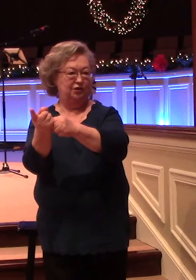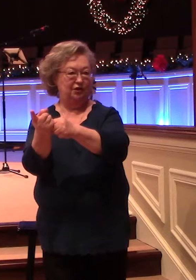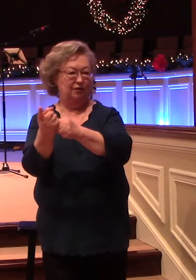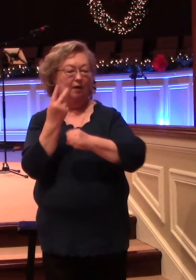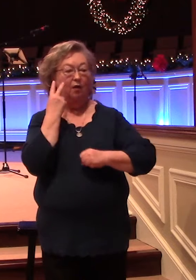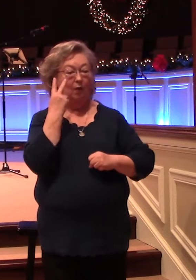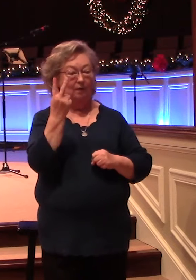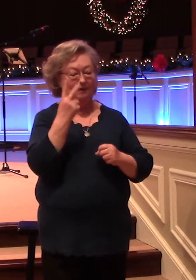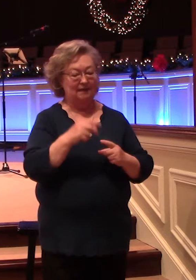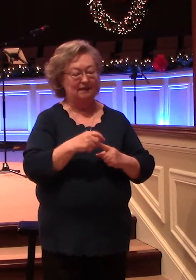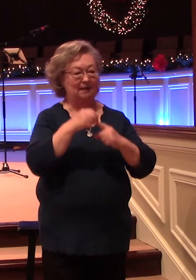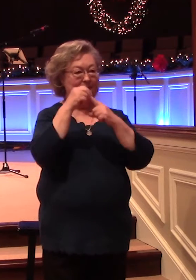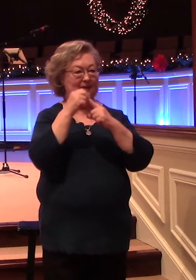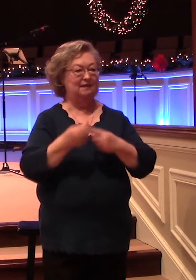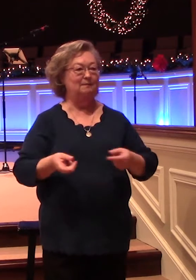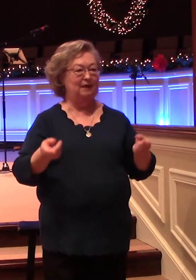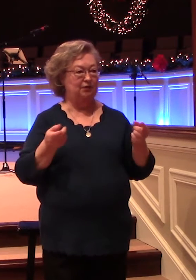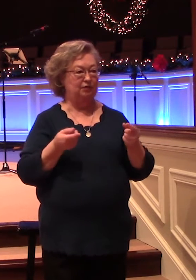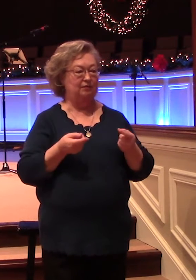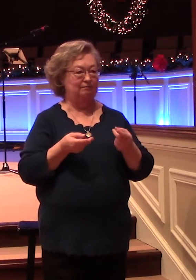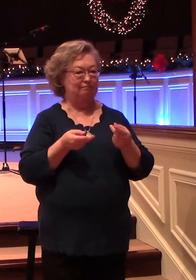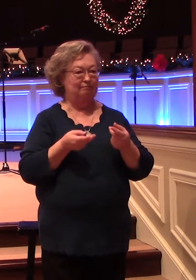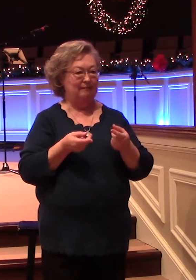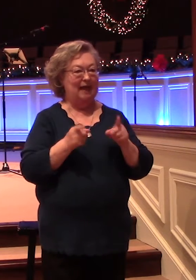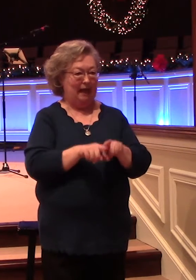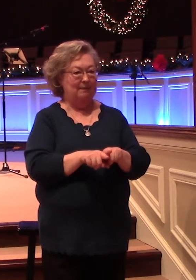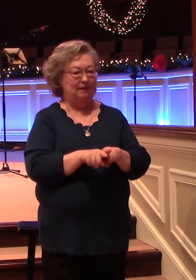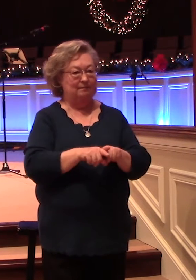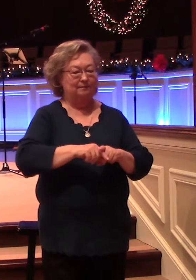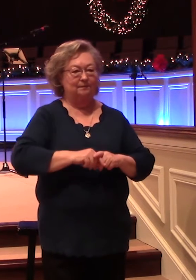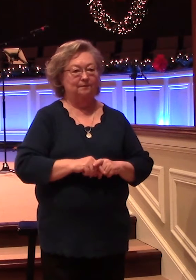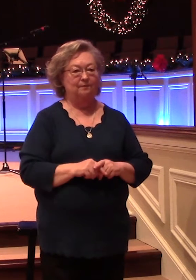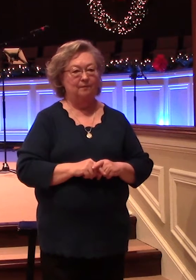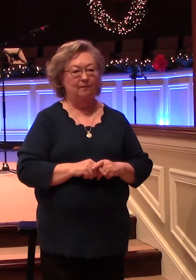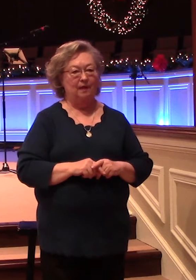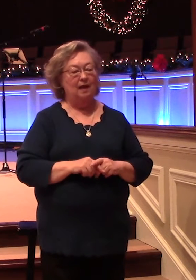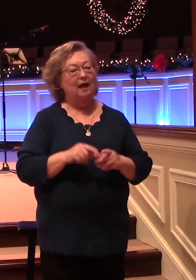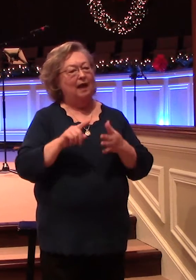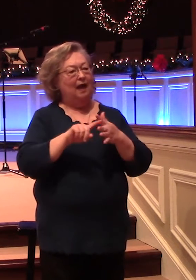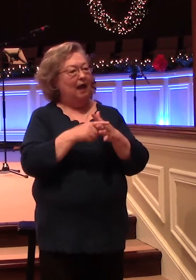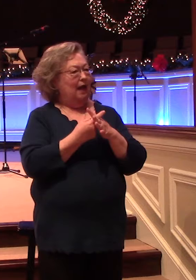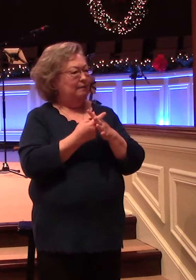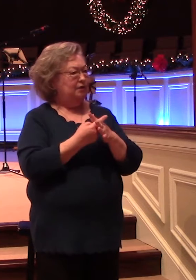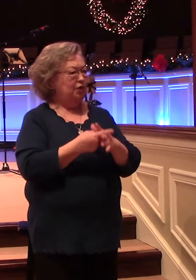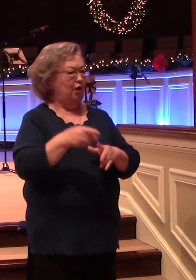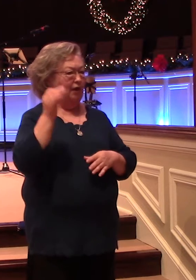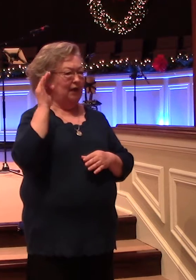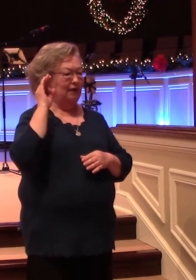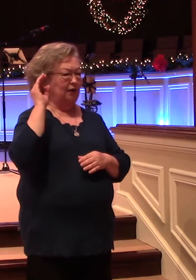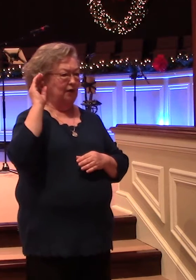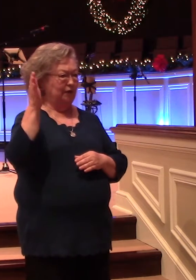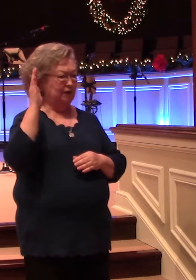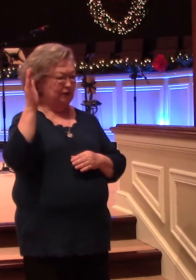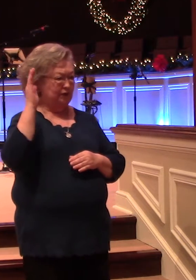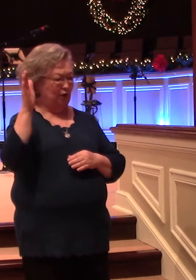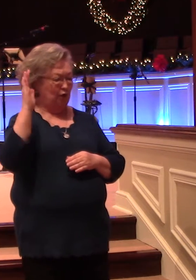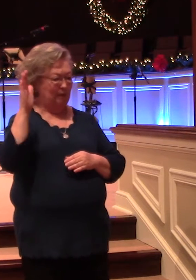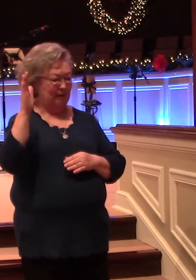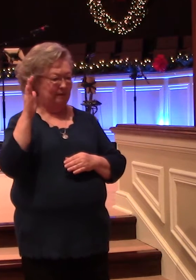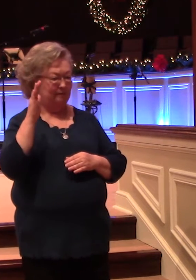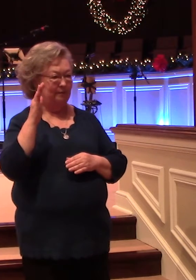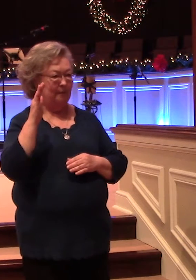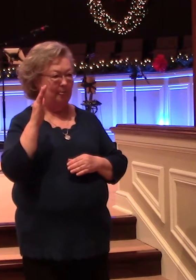in this area of generosity in our lives. But the reason I'm starting my sermon this way is because what I want you to do is have a